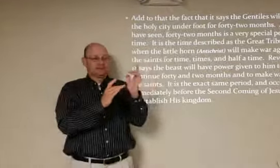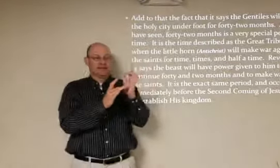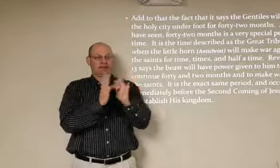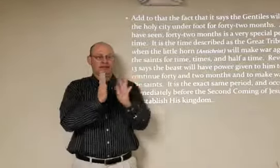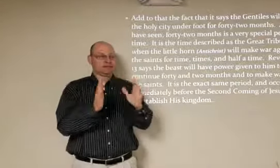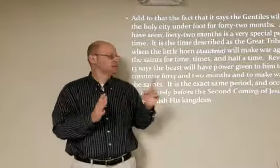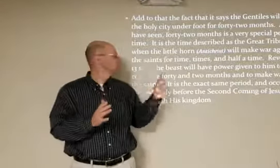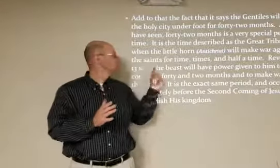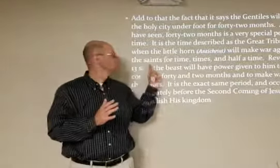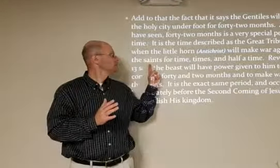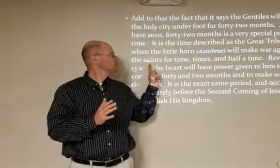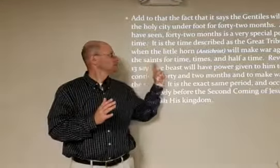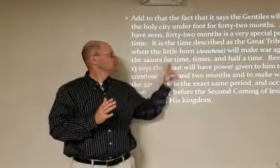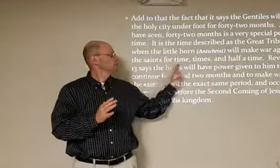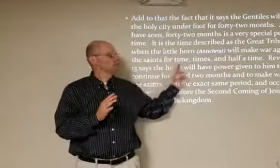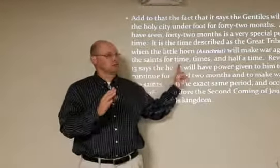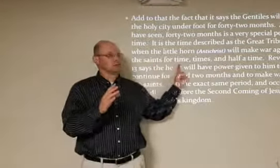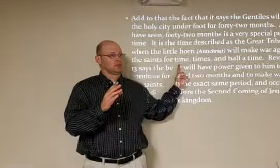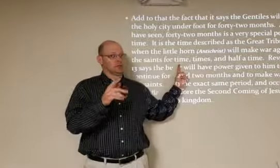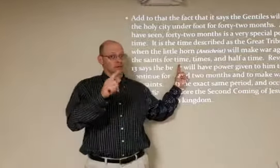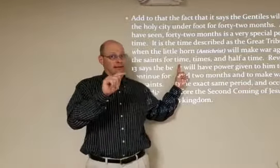Antichrist will make war against the saints for a time,